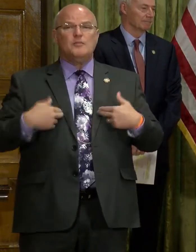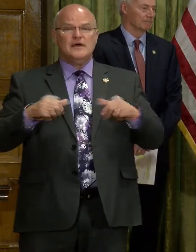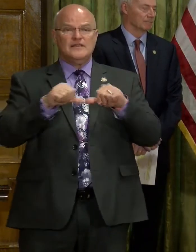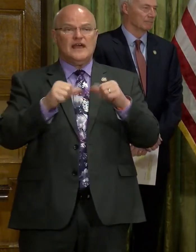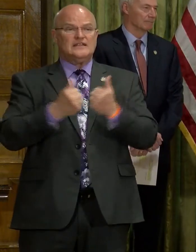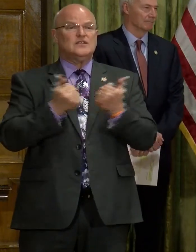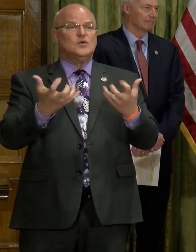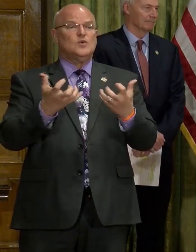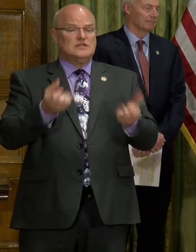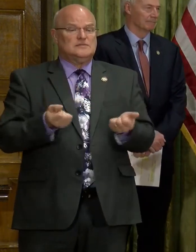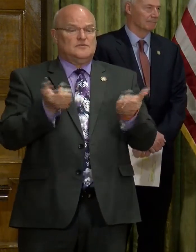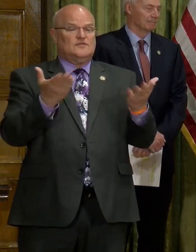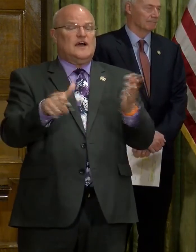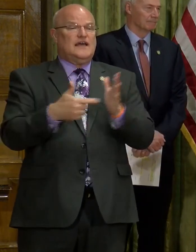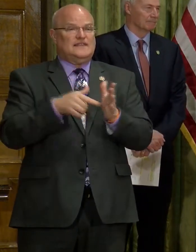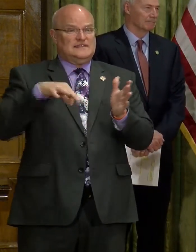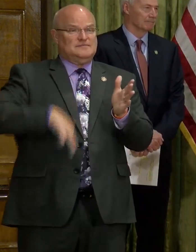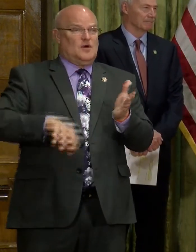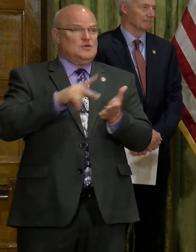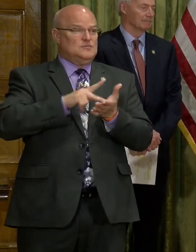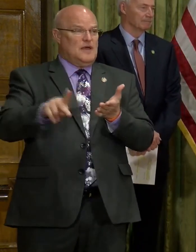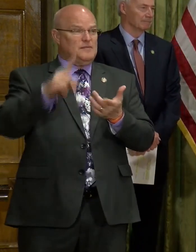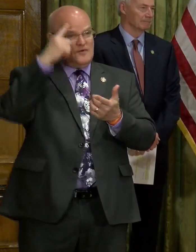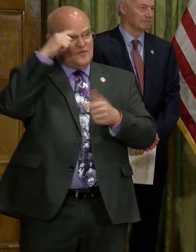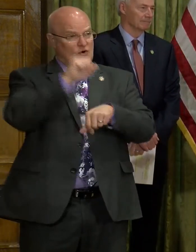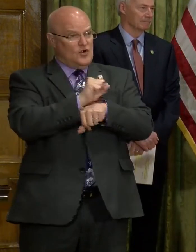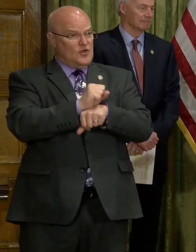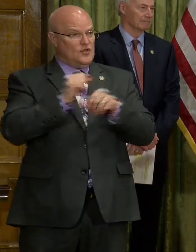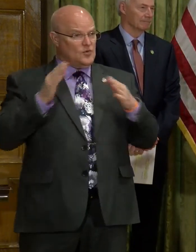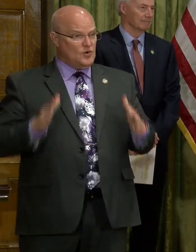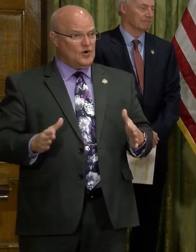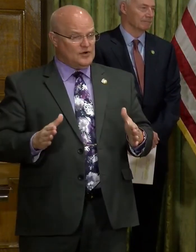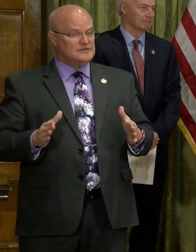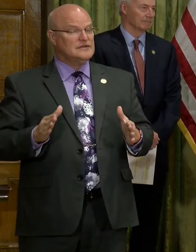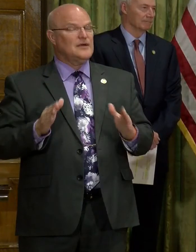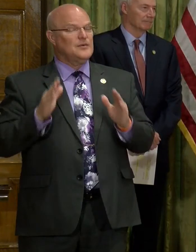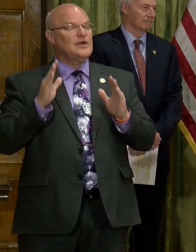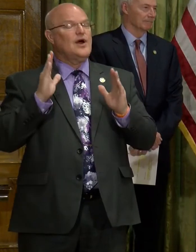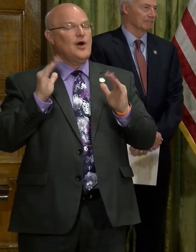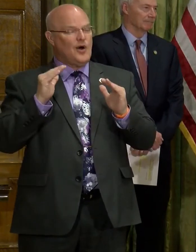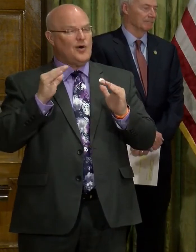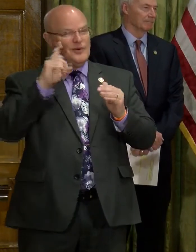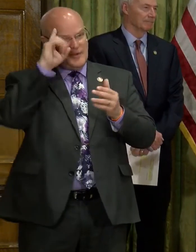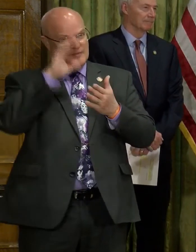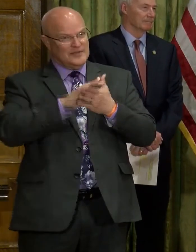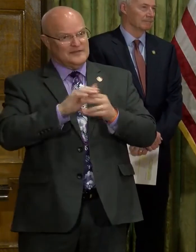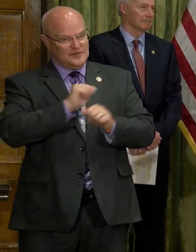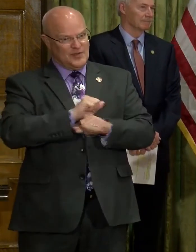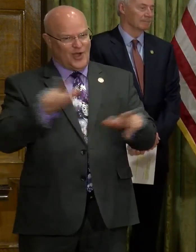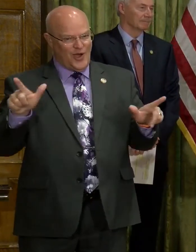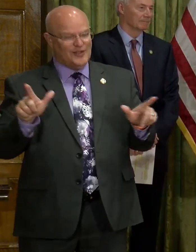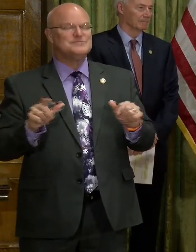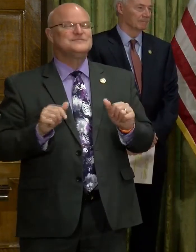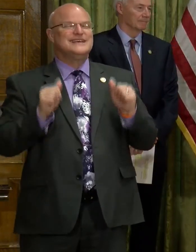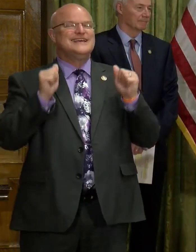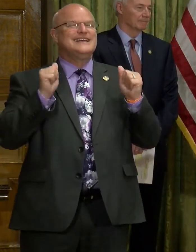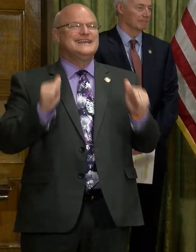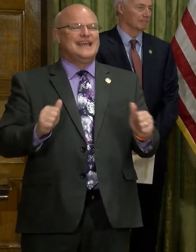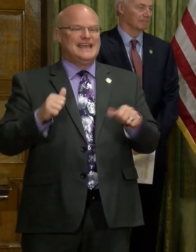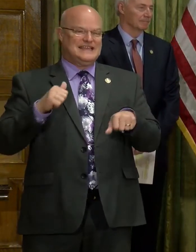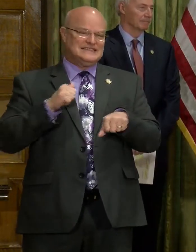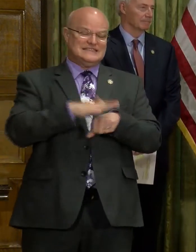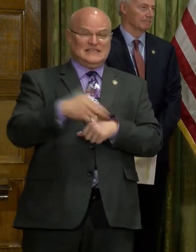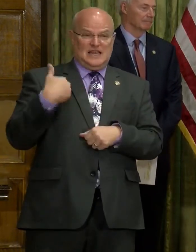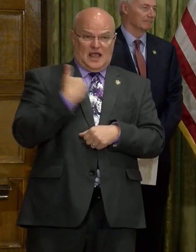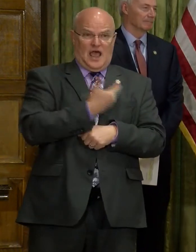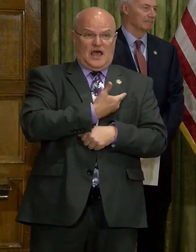that want to provide these bonus payments to their workers, and we do hope and believe it will be everyone, can then send